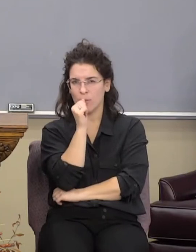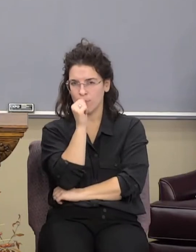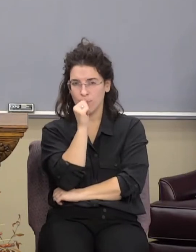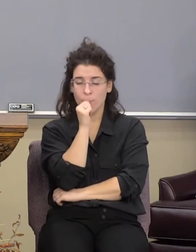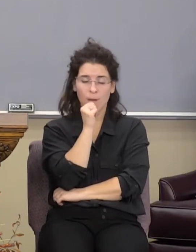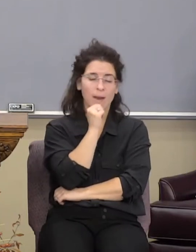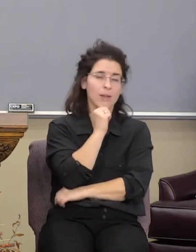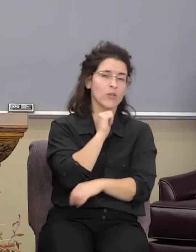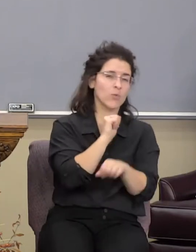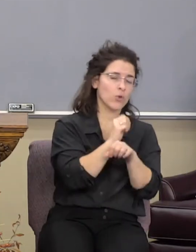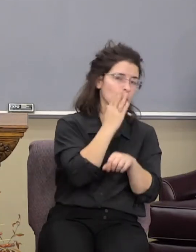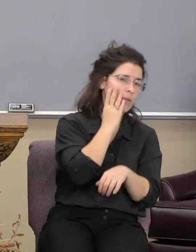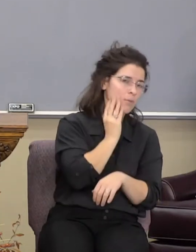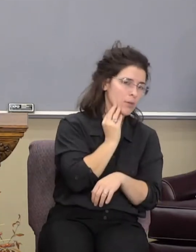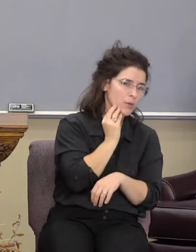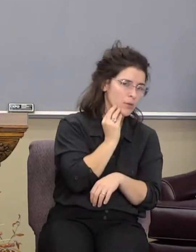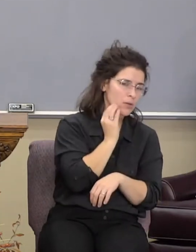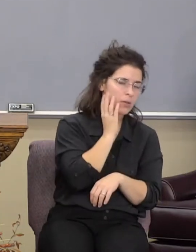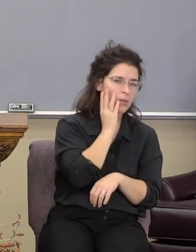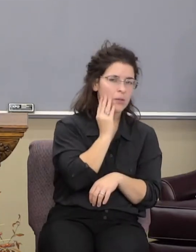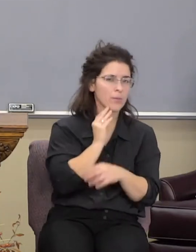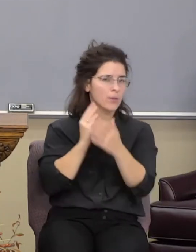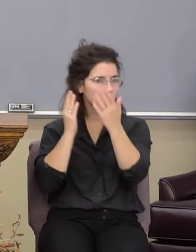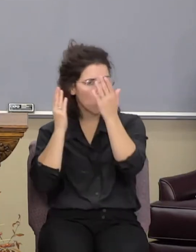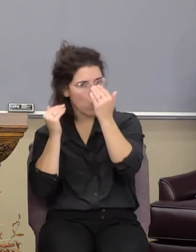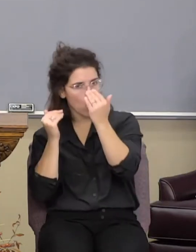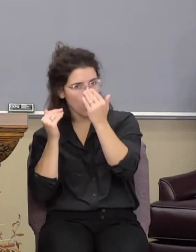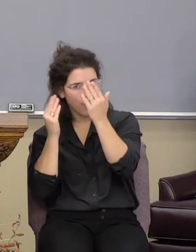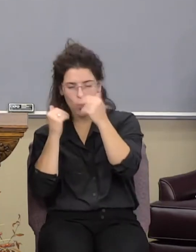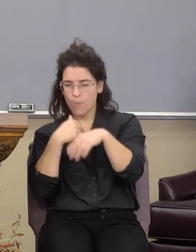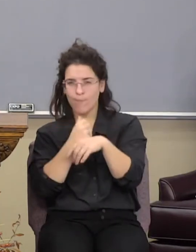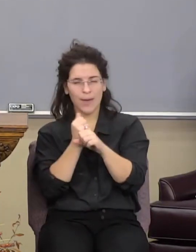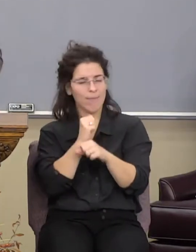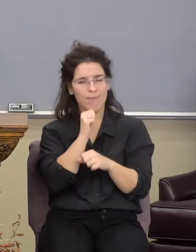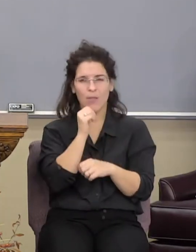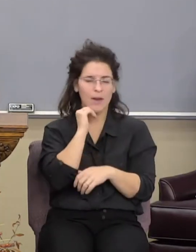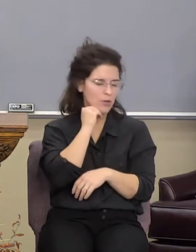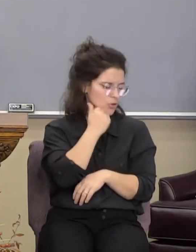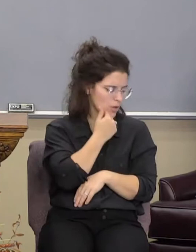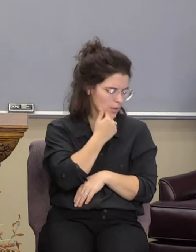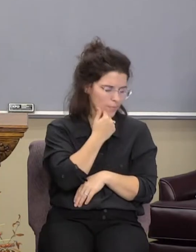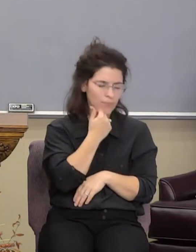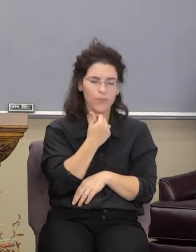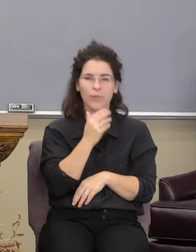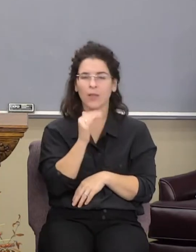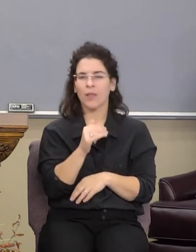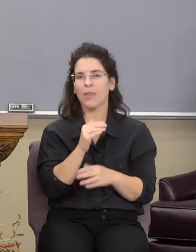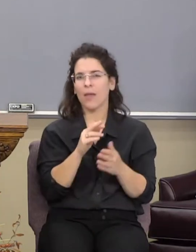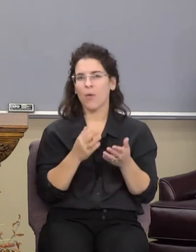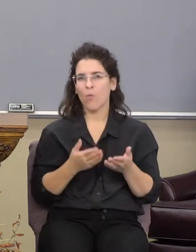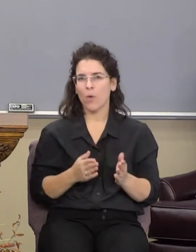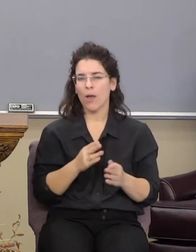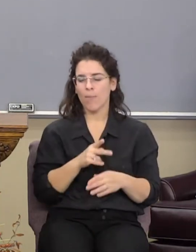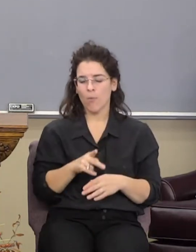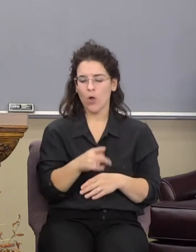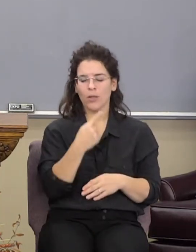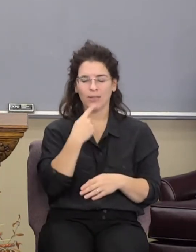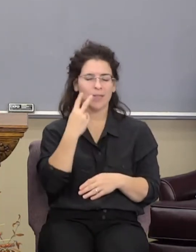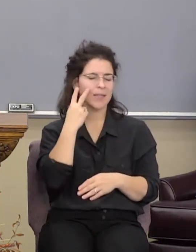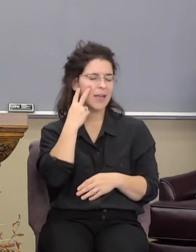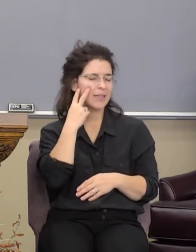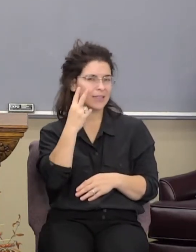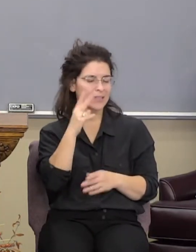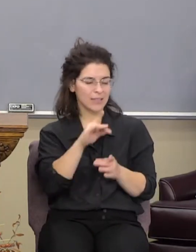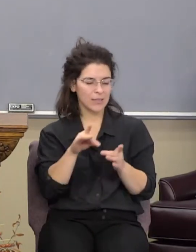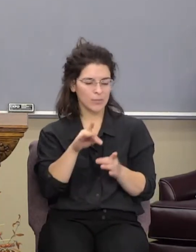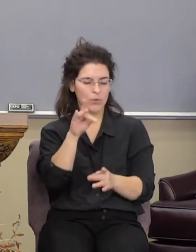experience, and experience, hope, and hope maketh not ashamed. In that sense, Paul says, I see the spiritual value, and